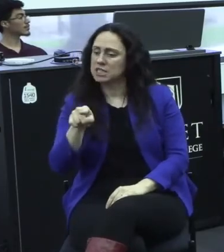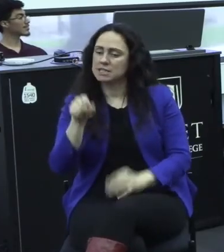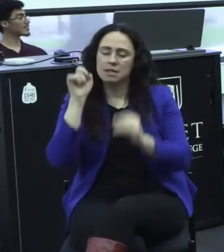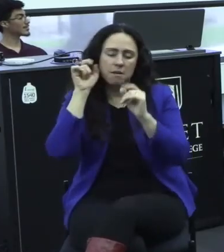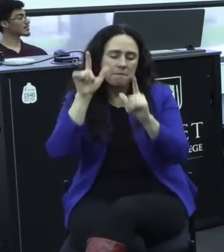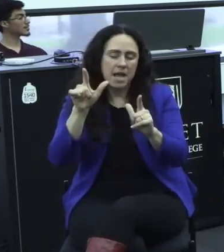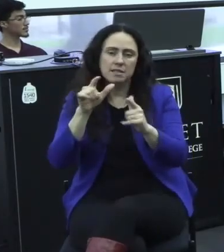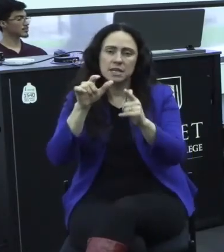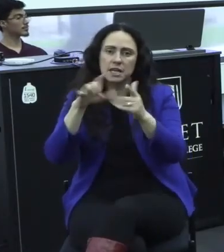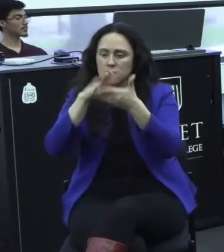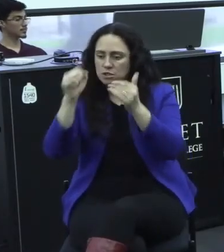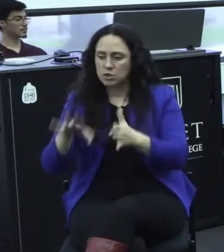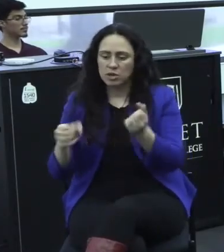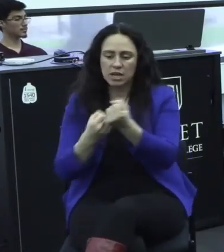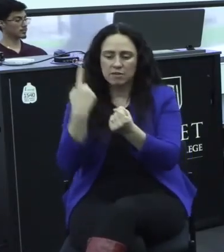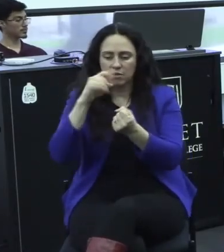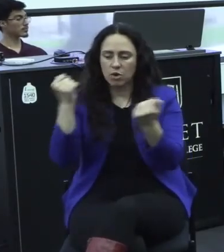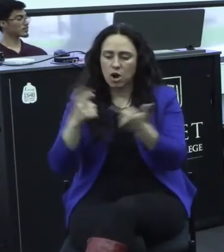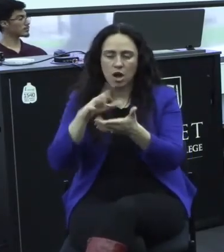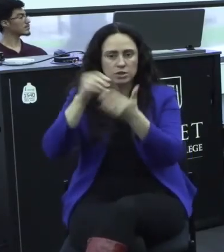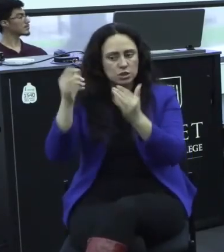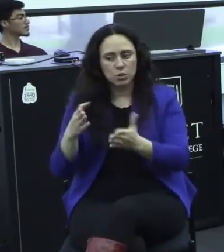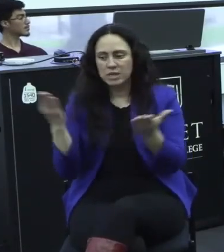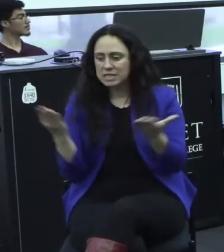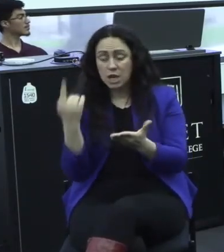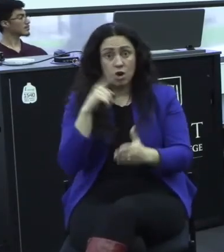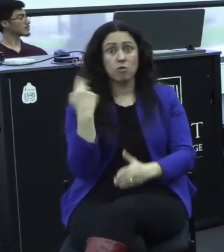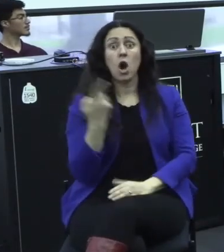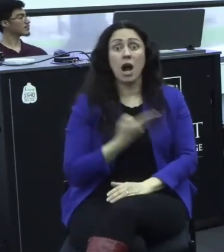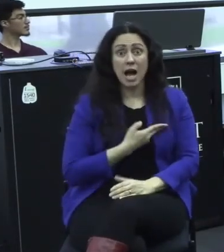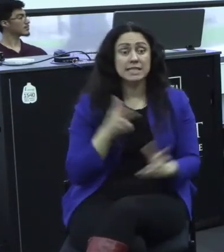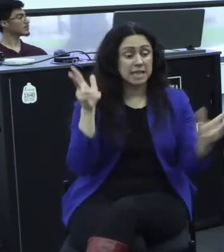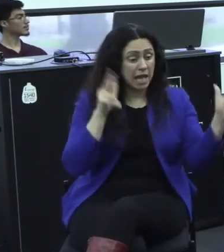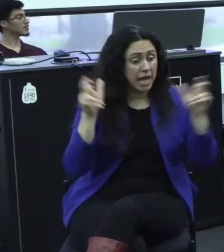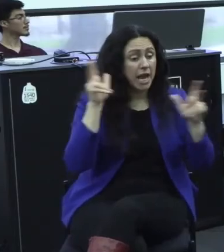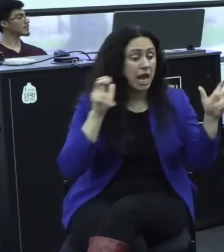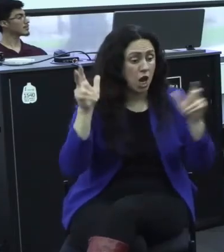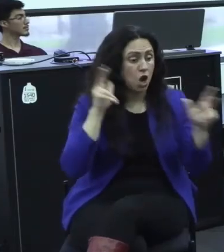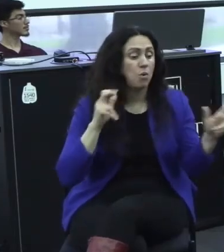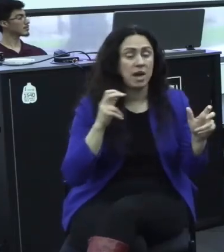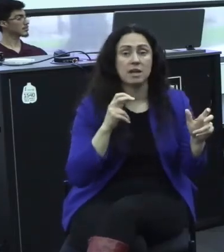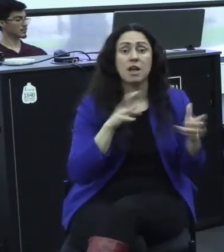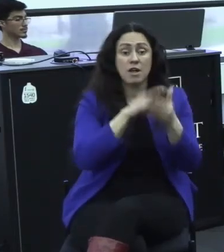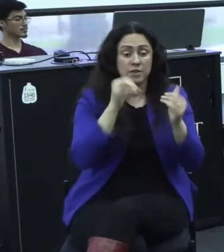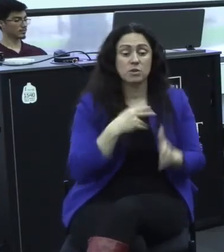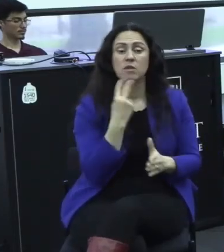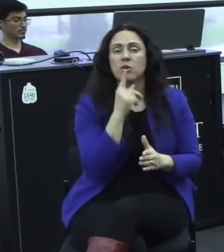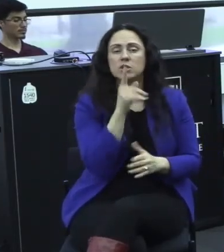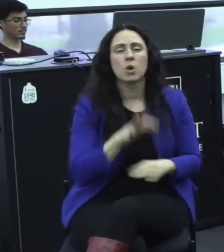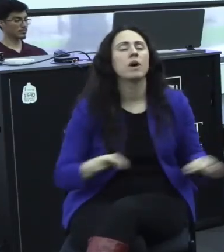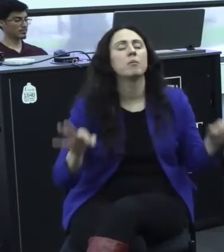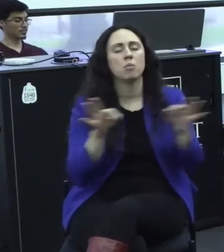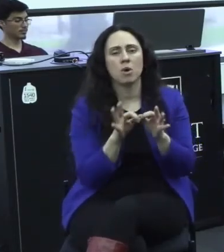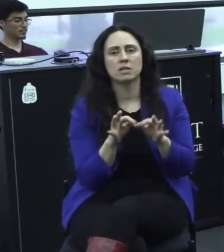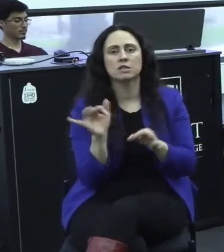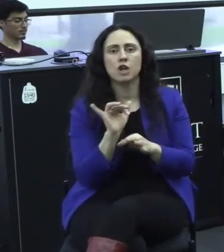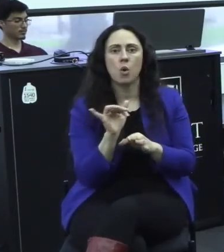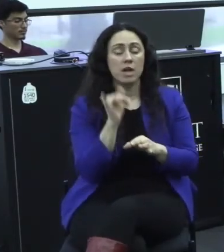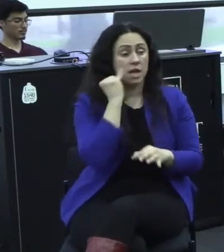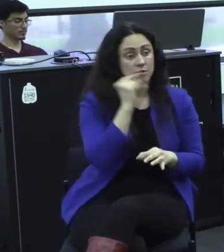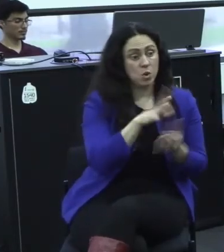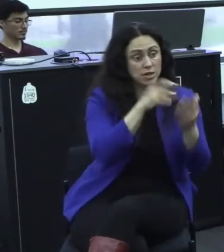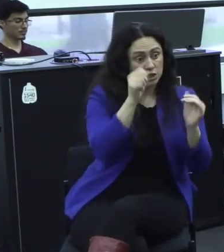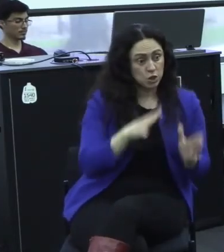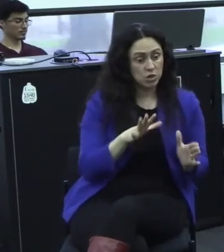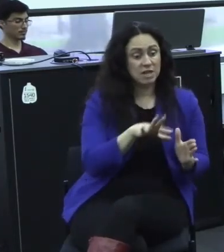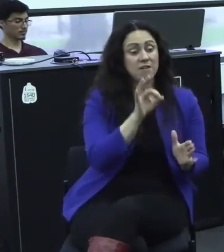for all students here. And for us, hearing the student voice is so important. Mm-hmm. So as a student, if you find a